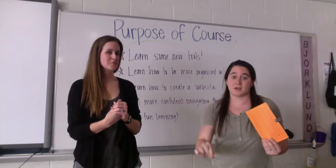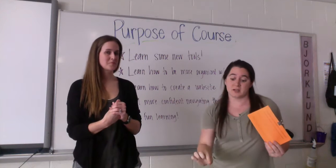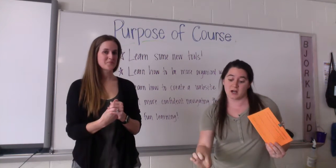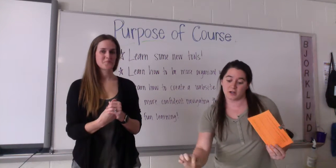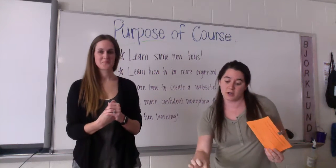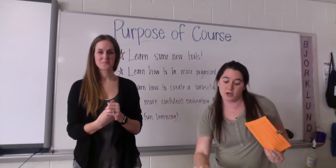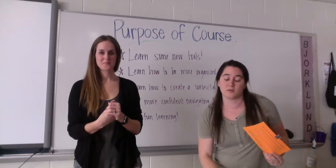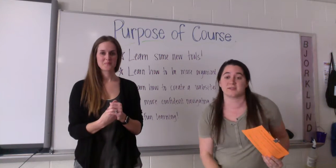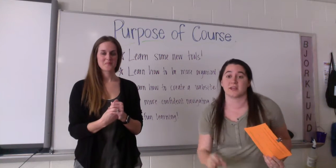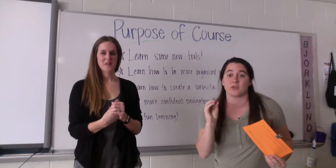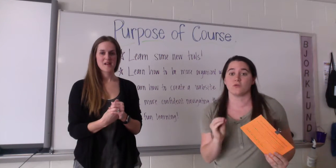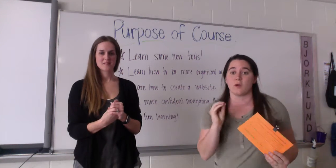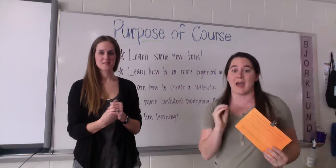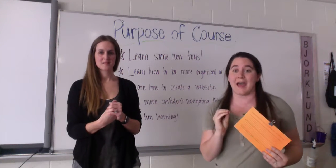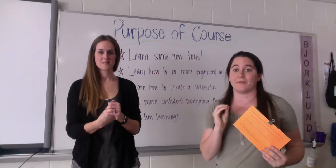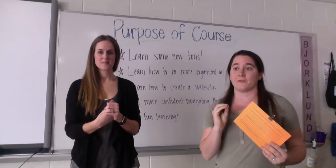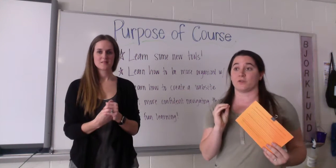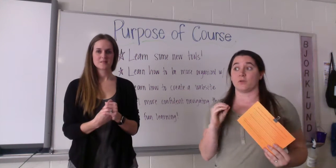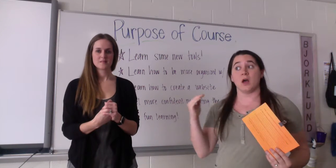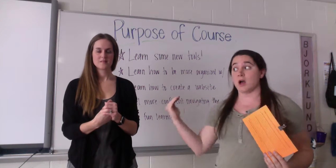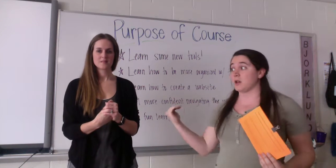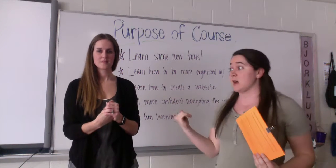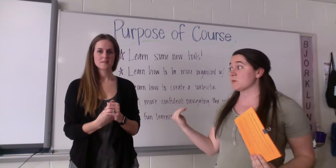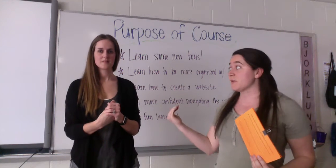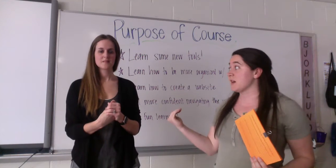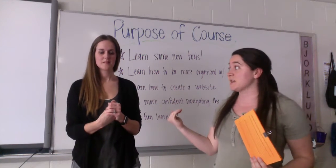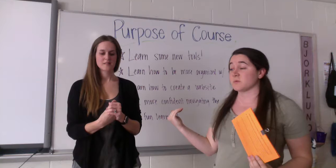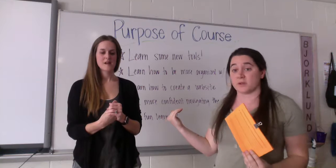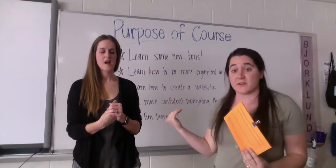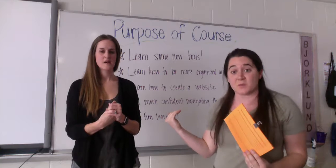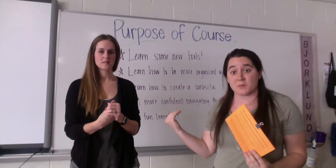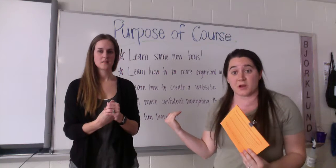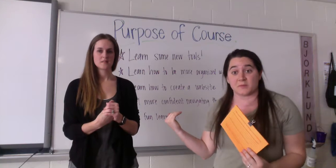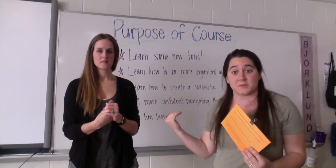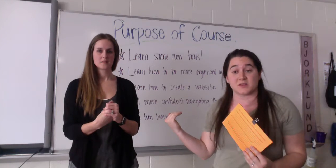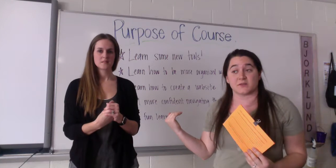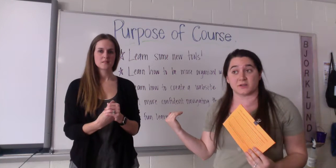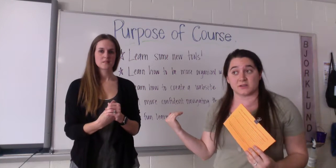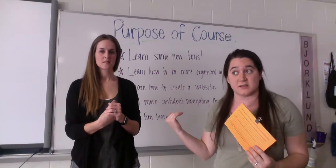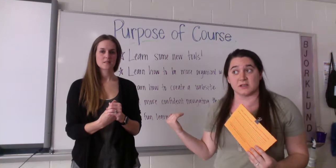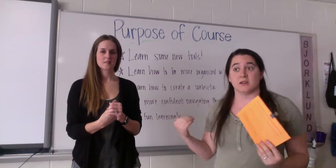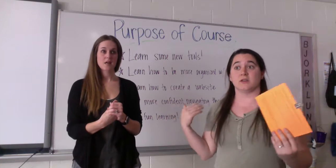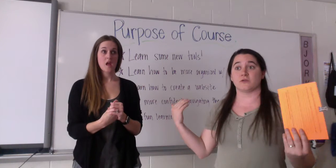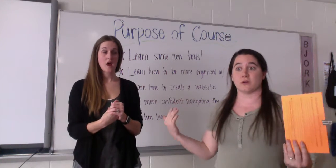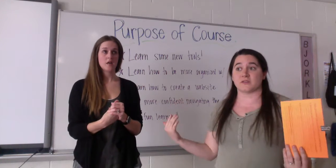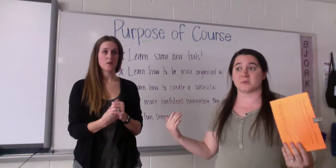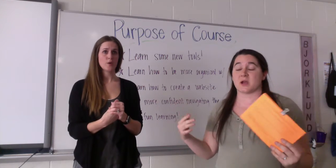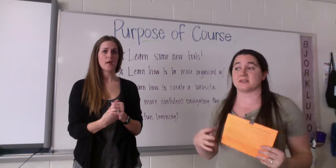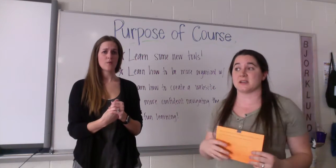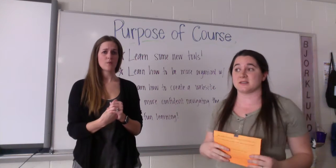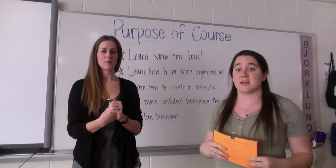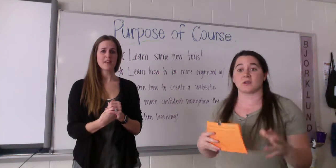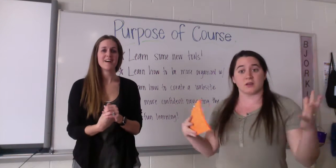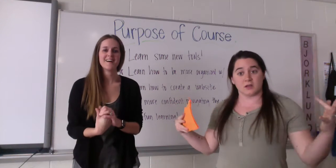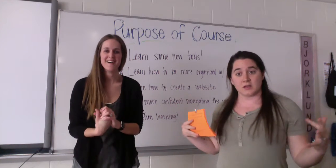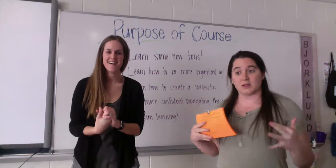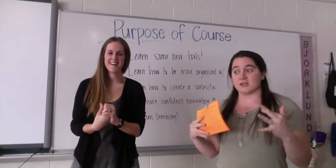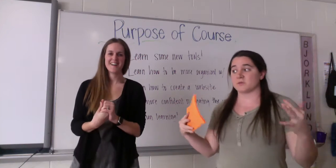on our notes that you have to, along with us, we have to be problem solvers throughout this process. Let's